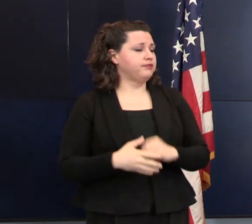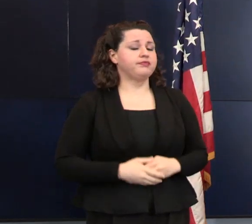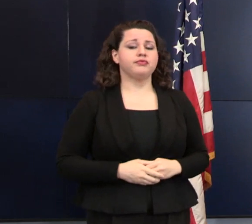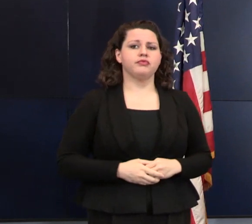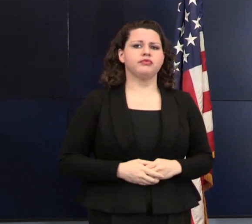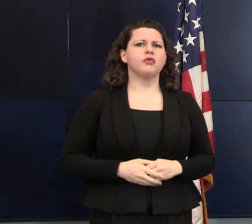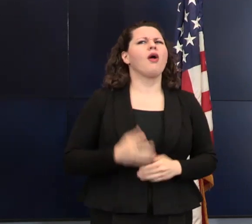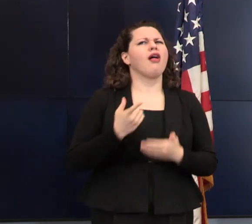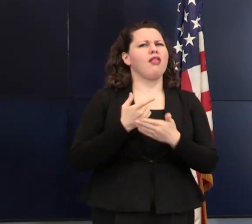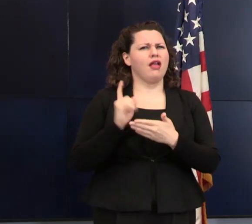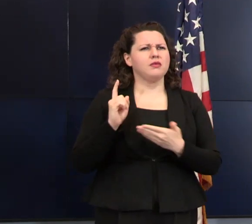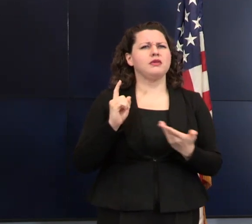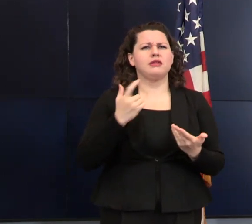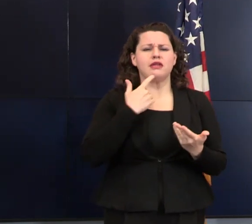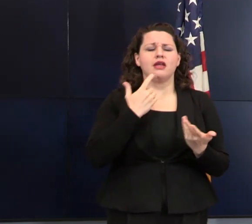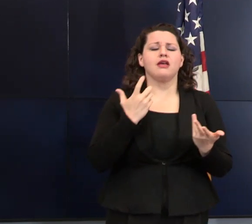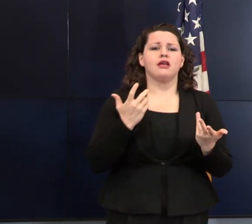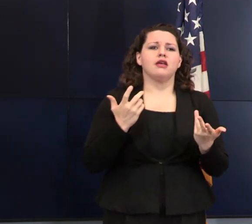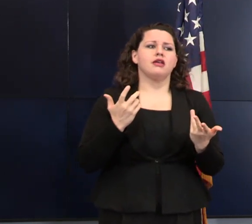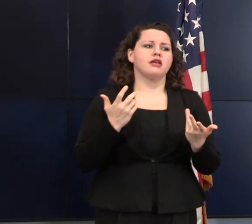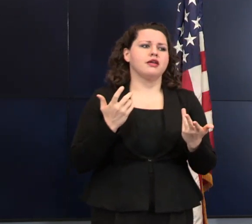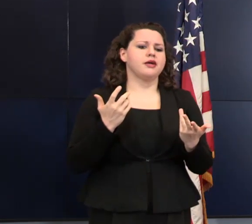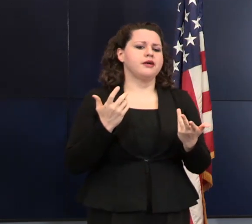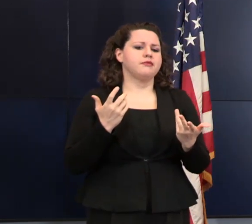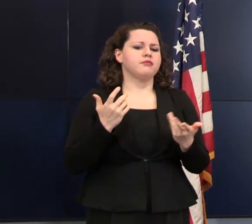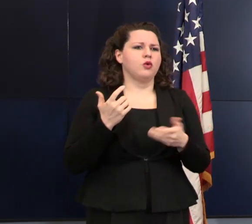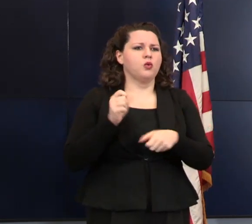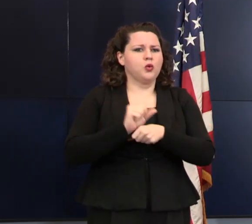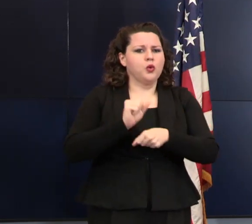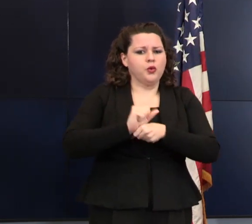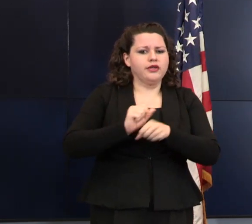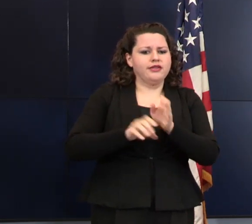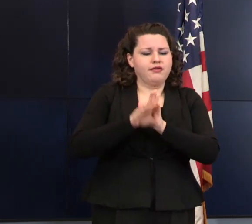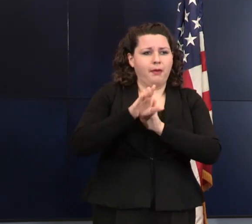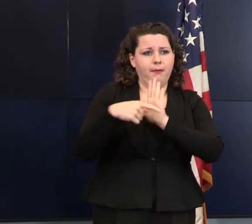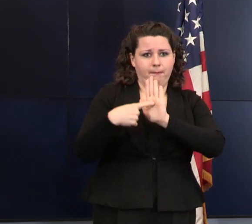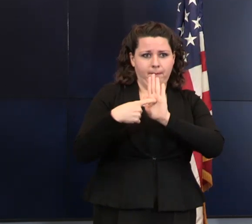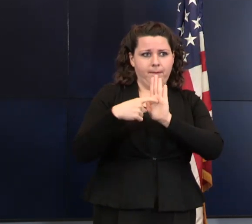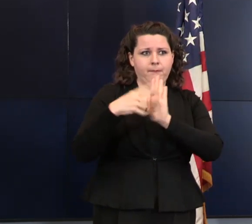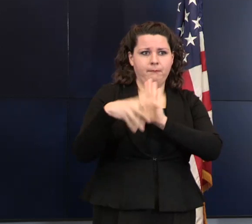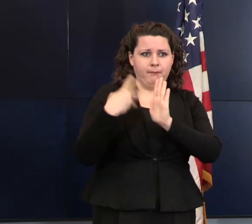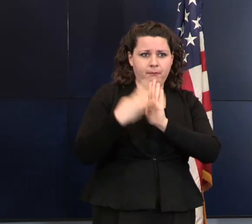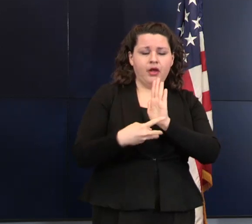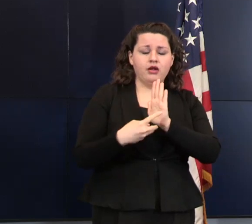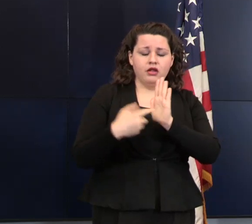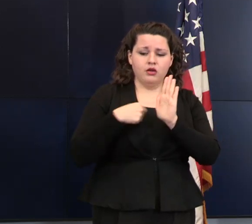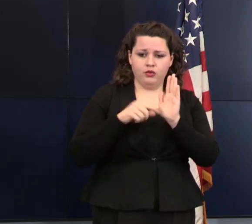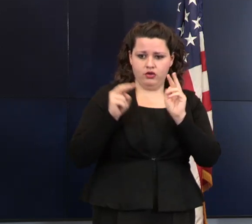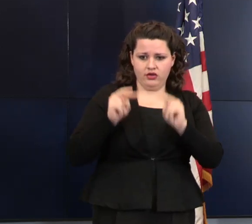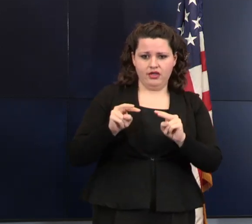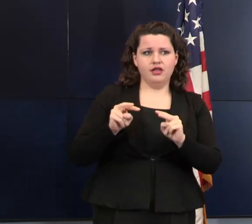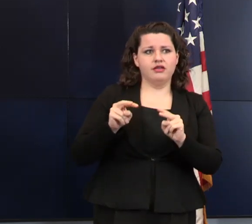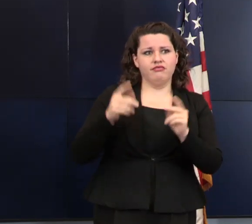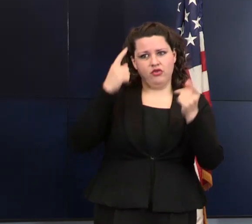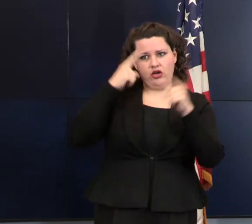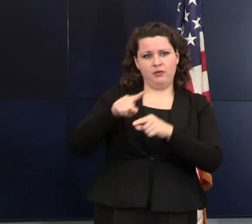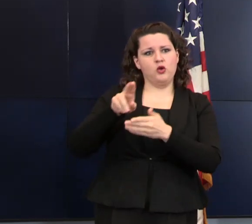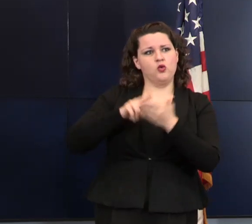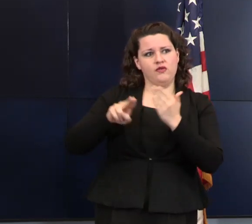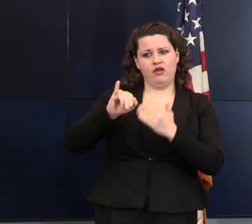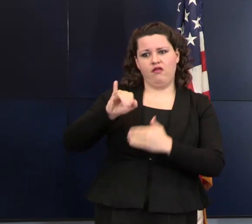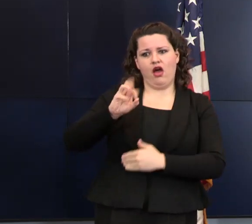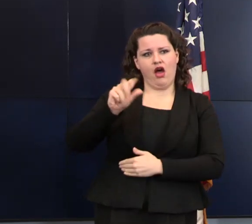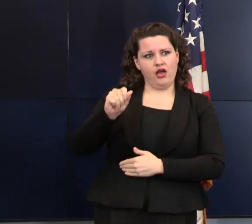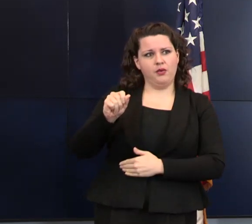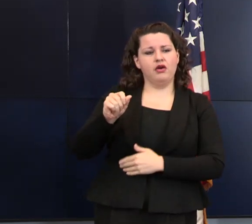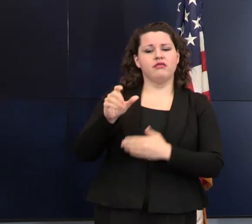think what we said last week is that we're working on modeling, and we're looking at an agreement with the University of Iowa